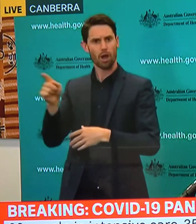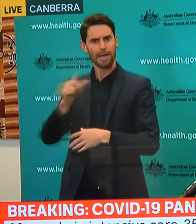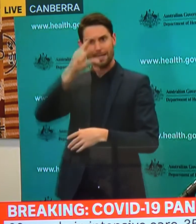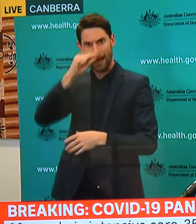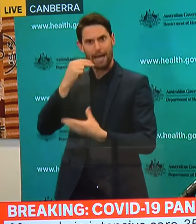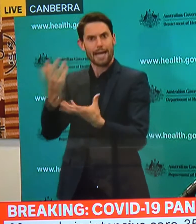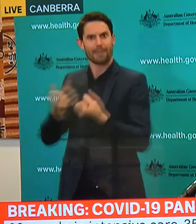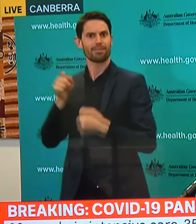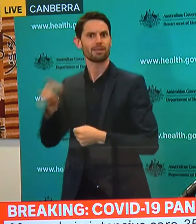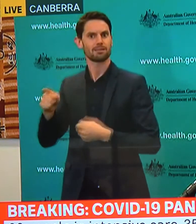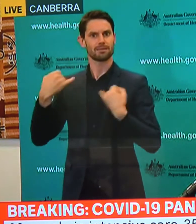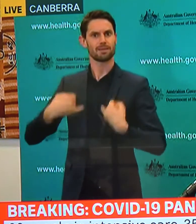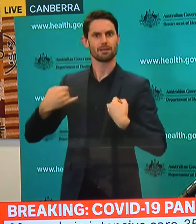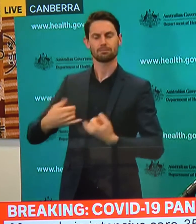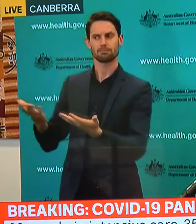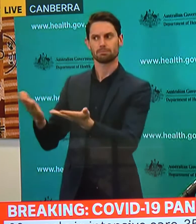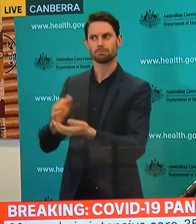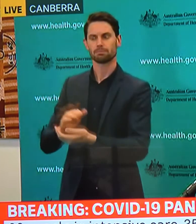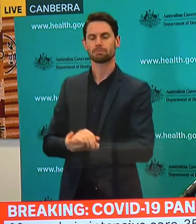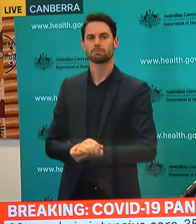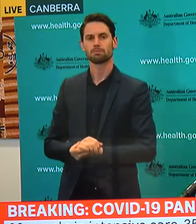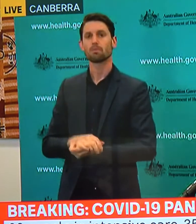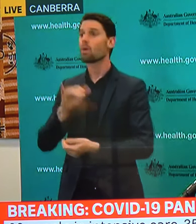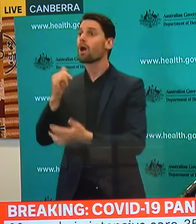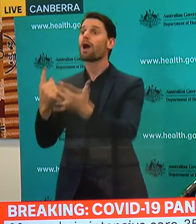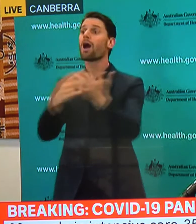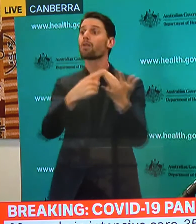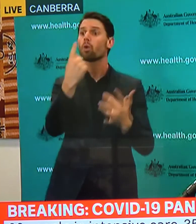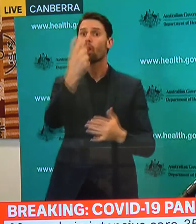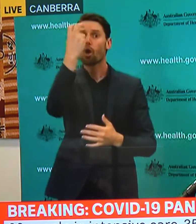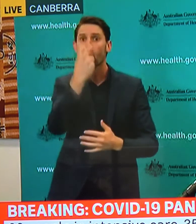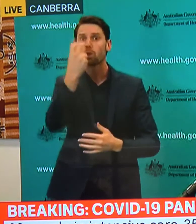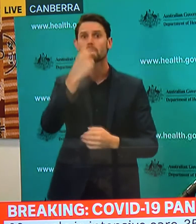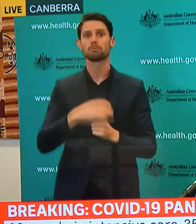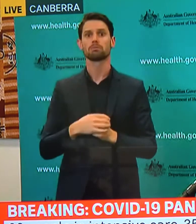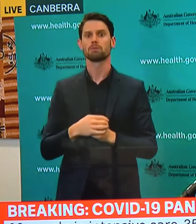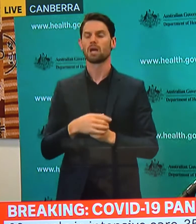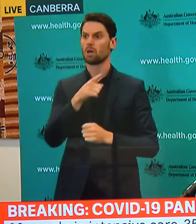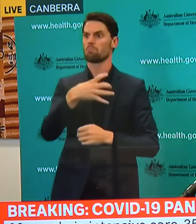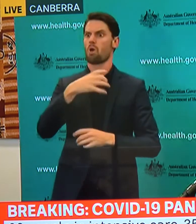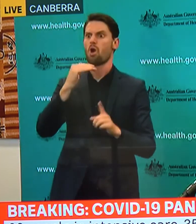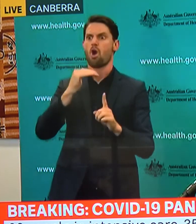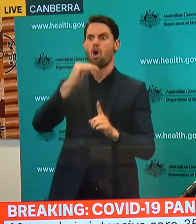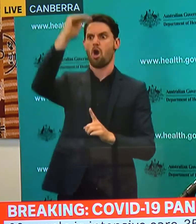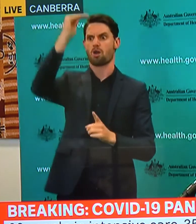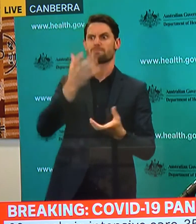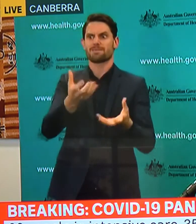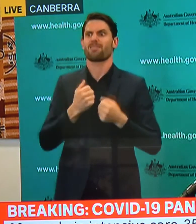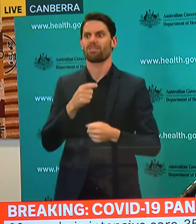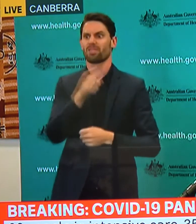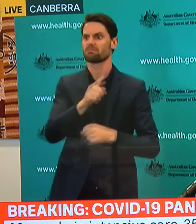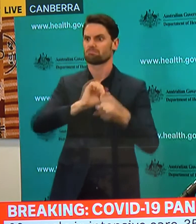disease. Now, most of those are the more vulnerable people in our society, for example, older people, those with chronic